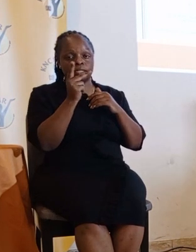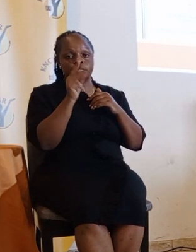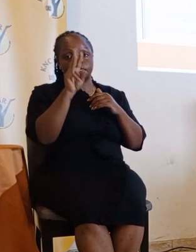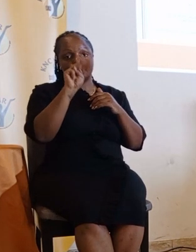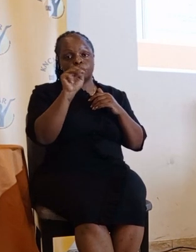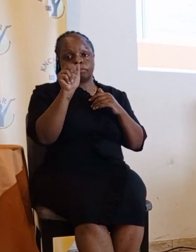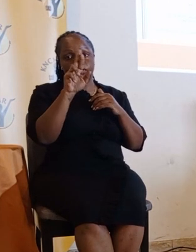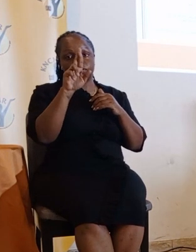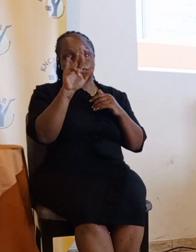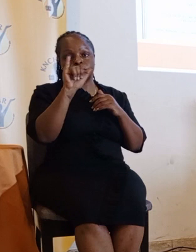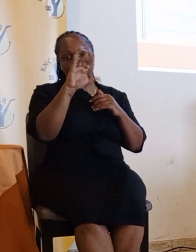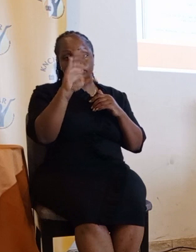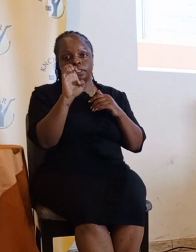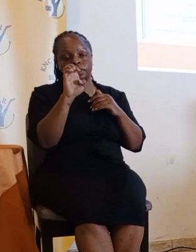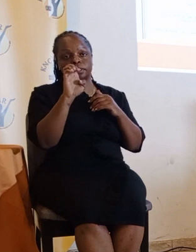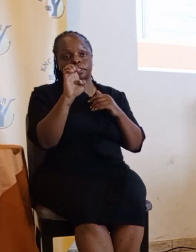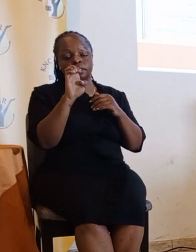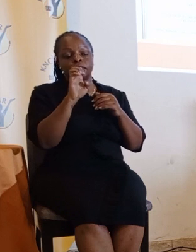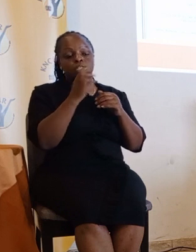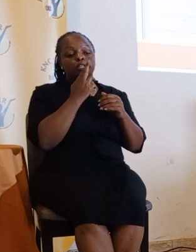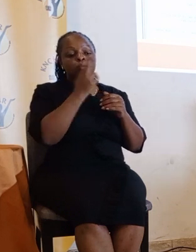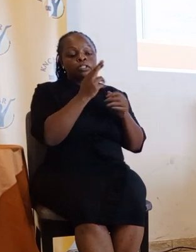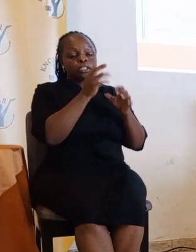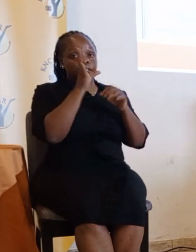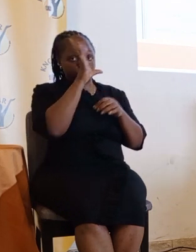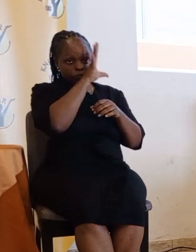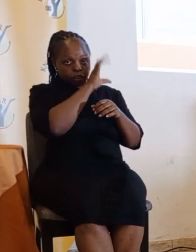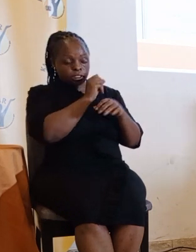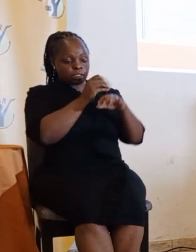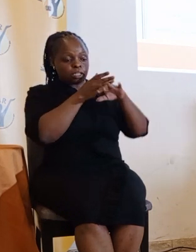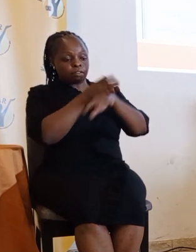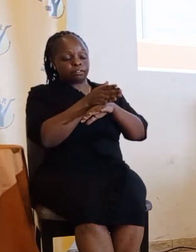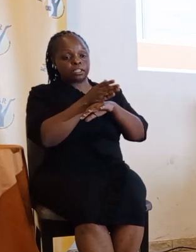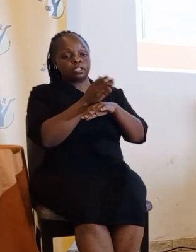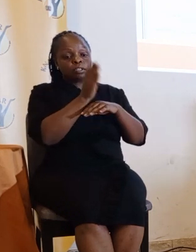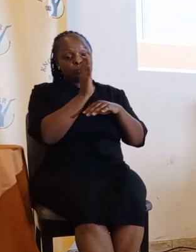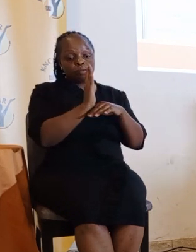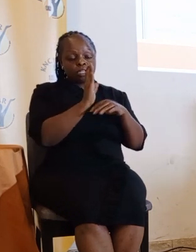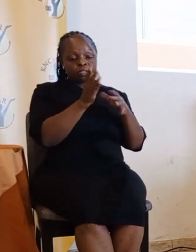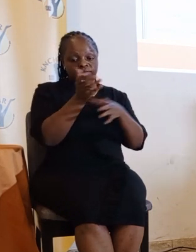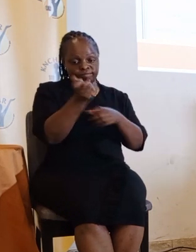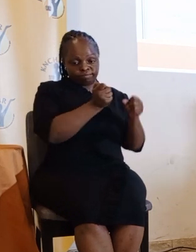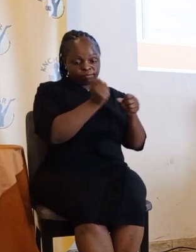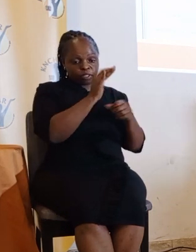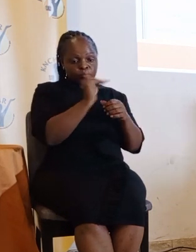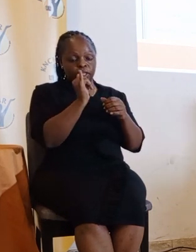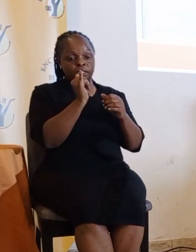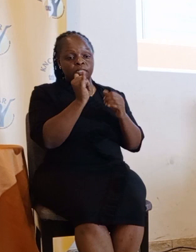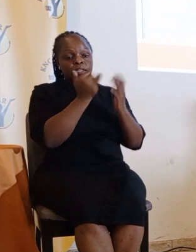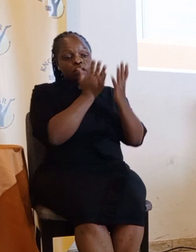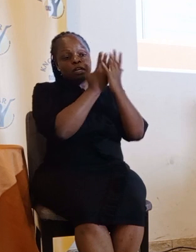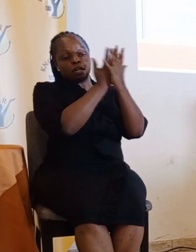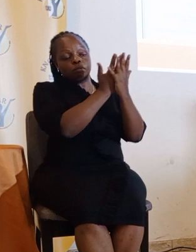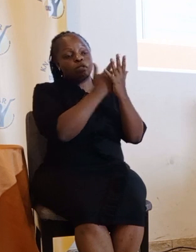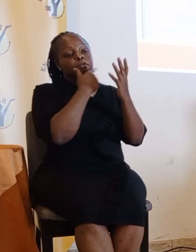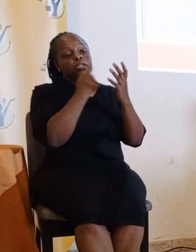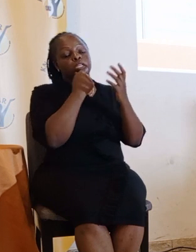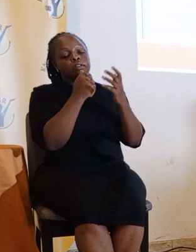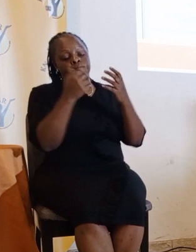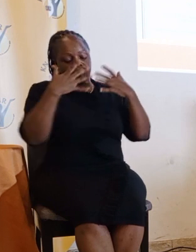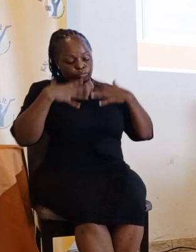Awik Jakbak, was also reported missing after being allegedly abducted by armed men wearing police